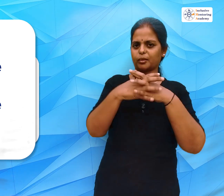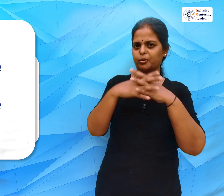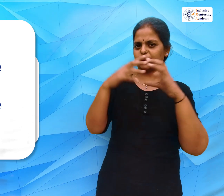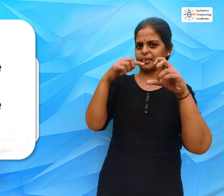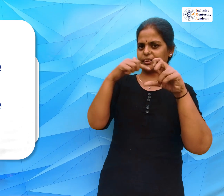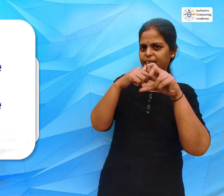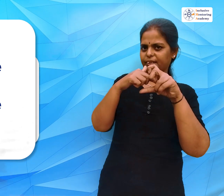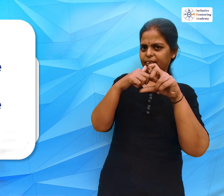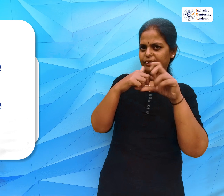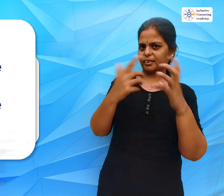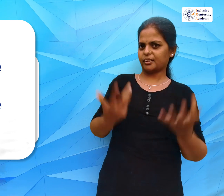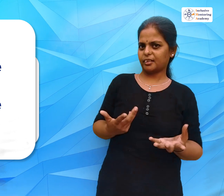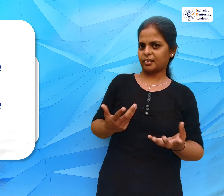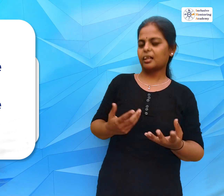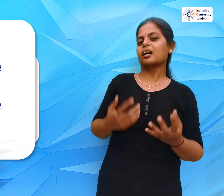We will be.